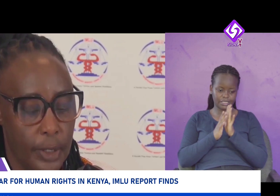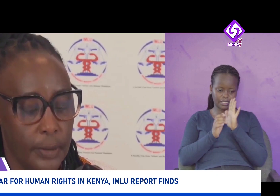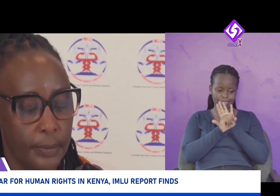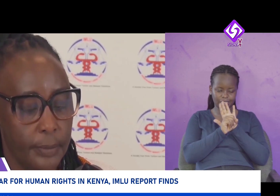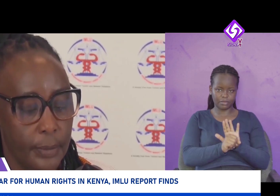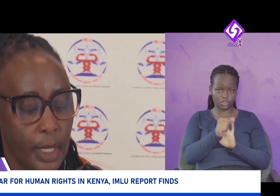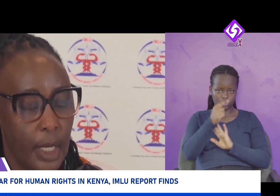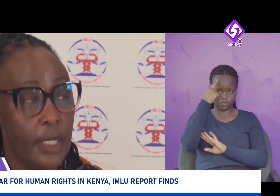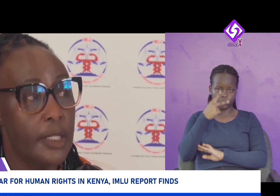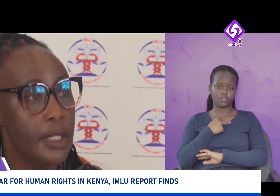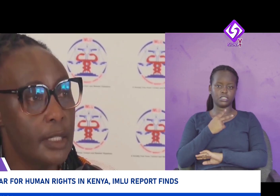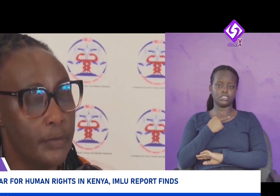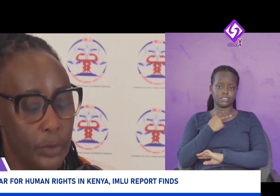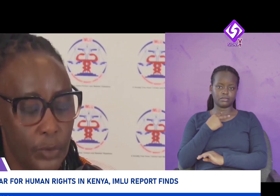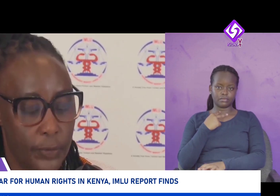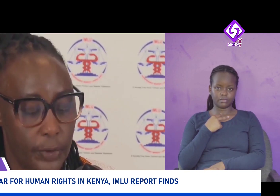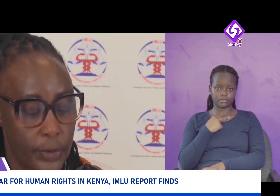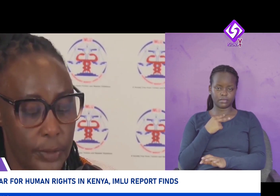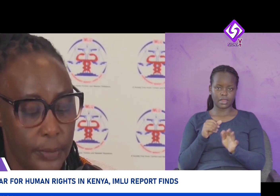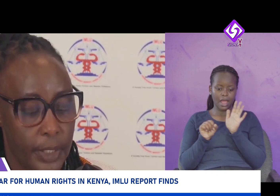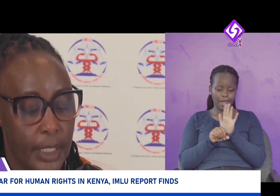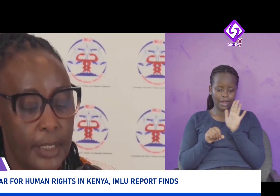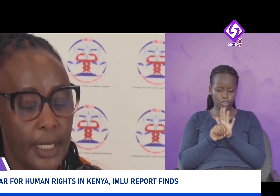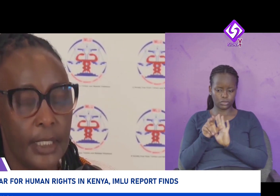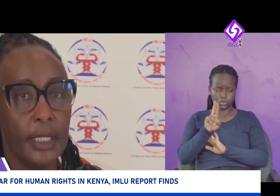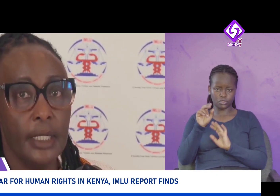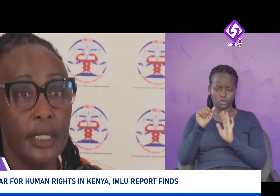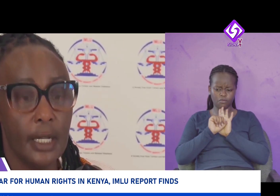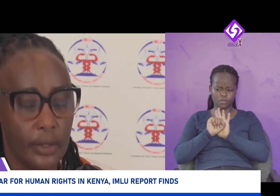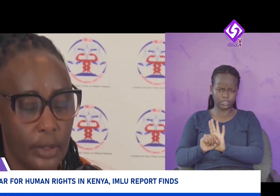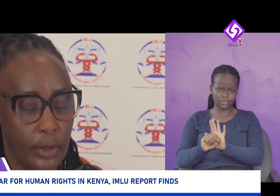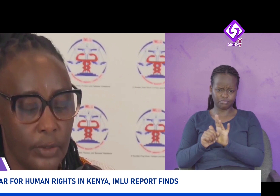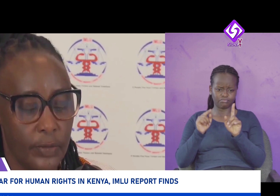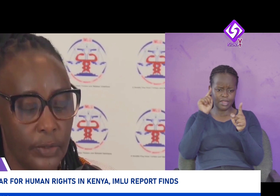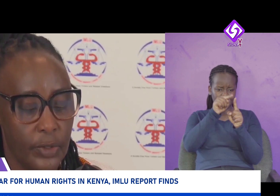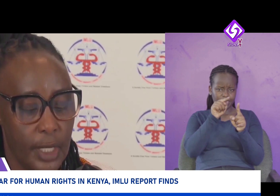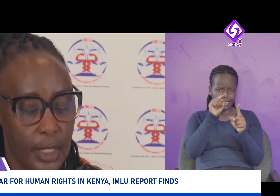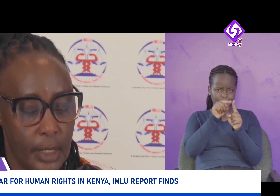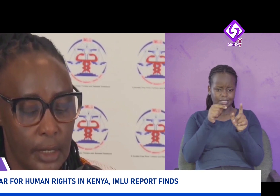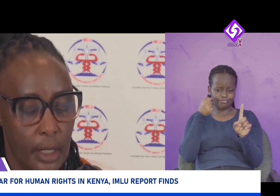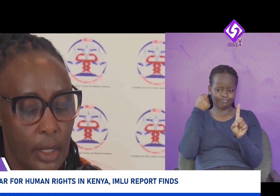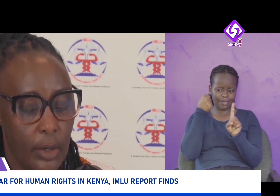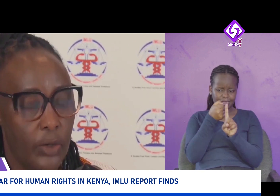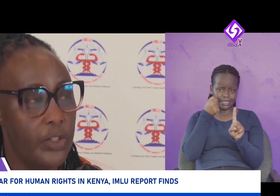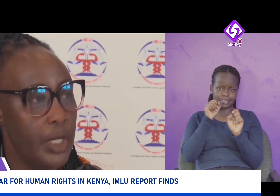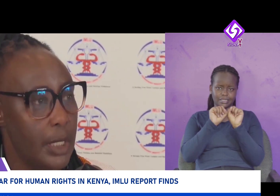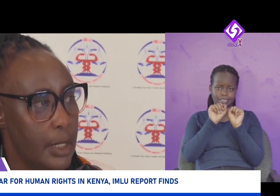voice, excessive use of force, targeted attacks on civil society, on